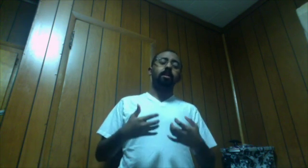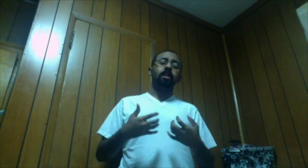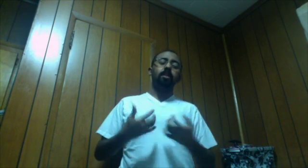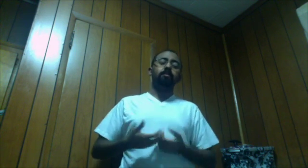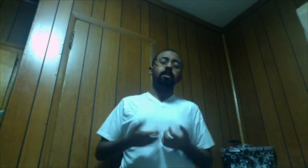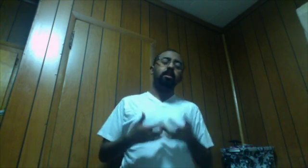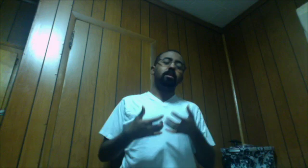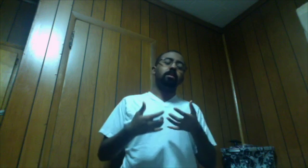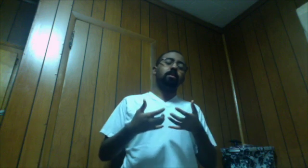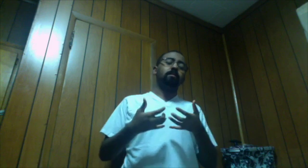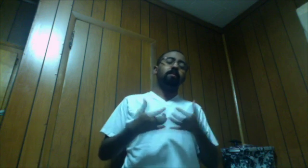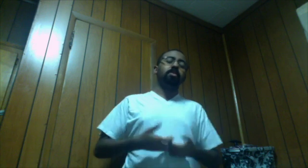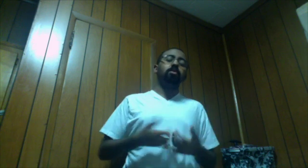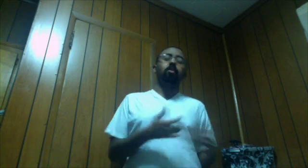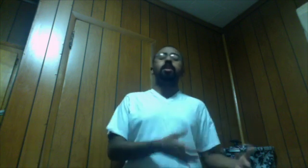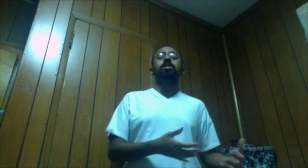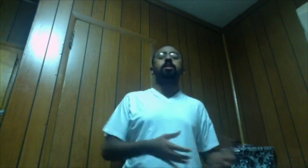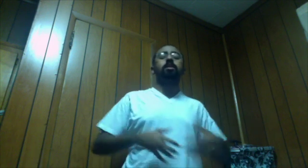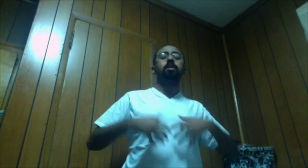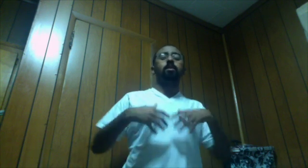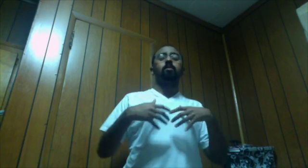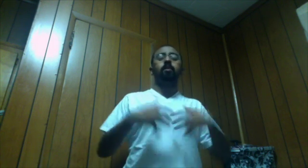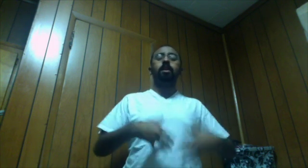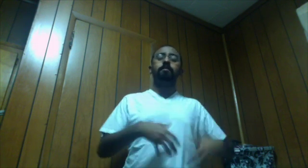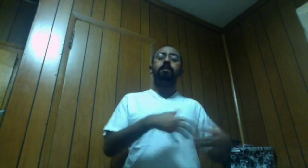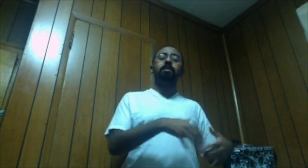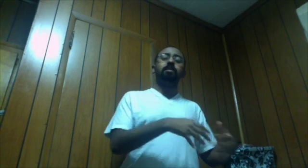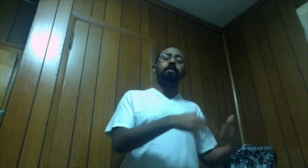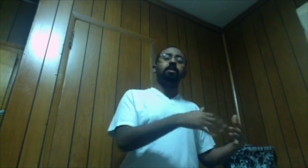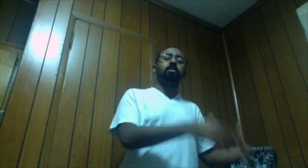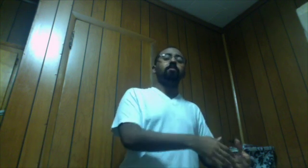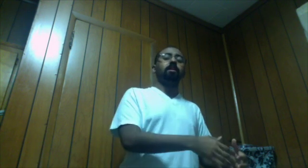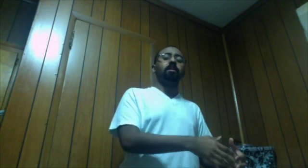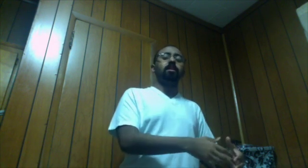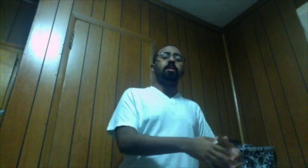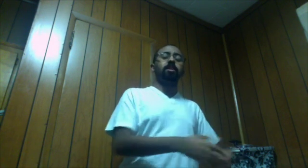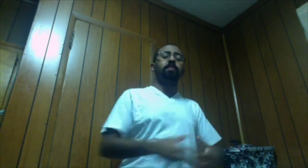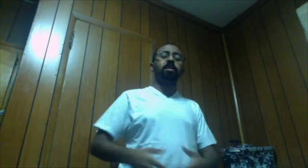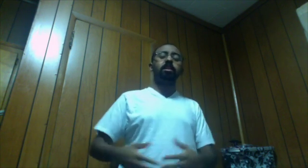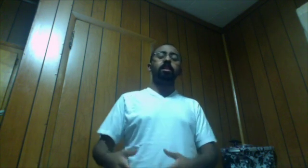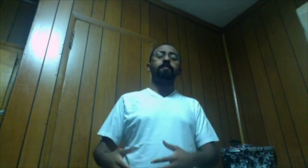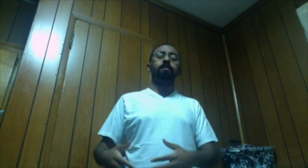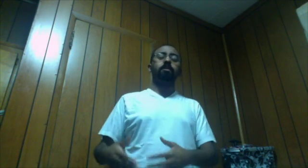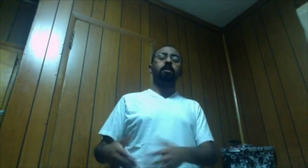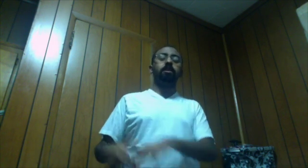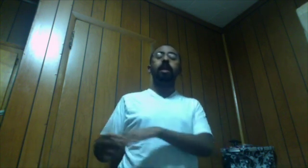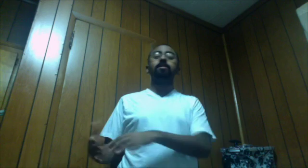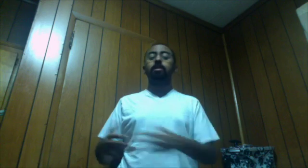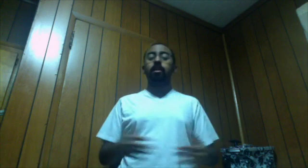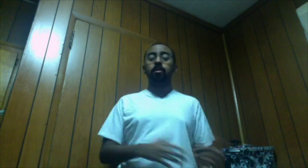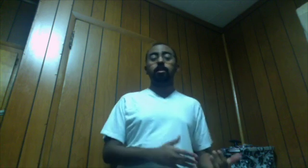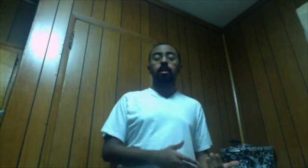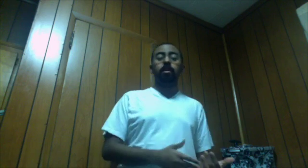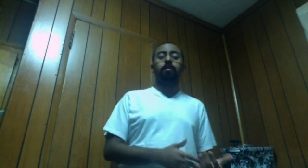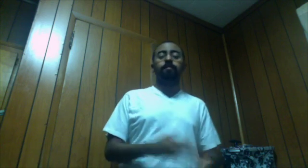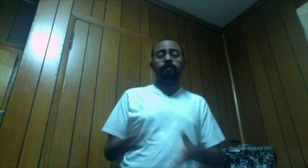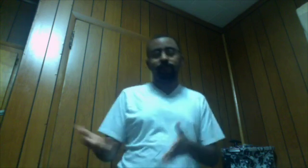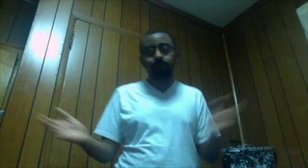It really makes you question what it means to be human, especially if you're on the outside looking in.